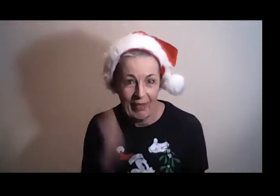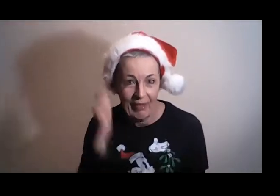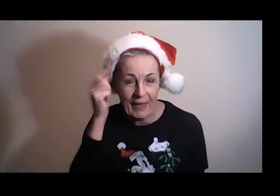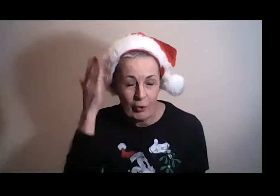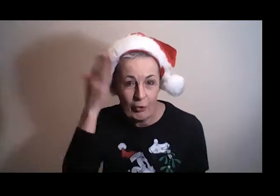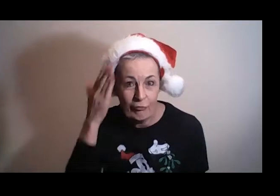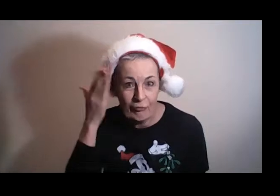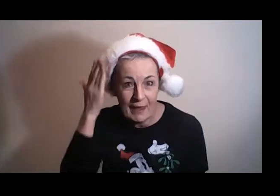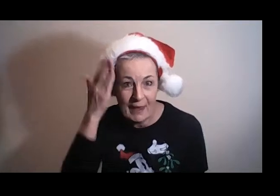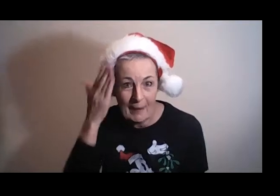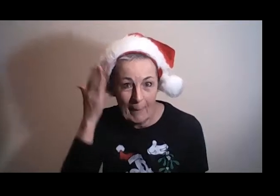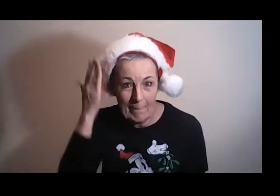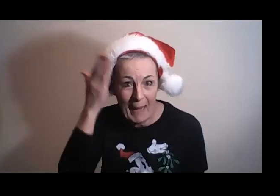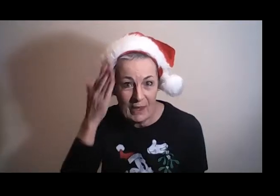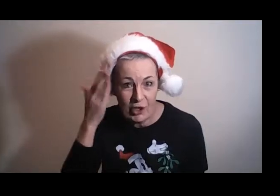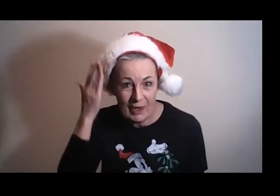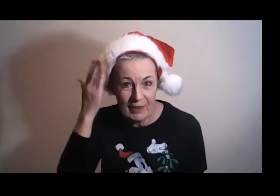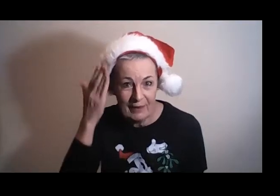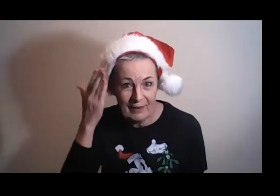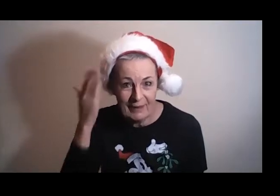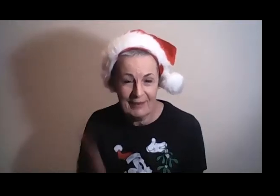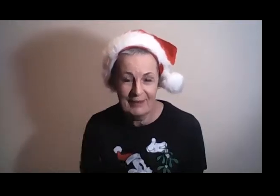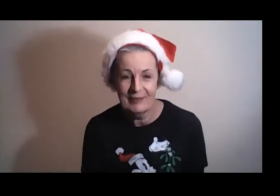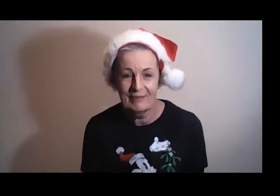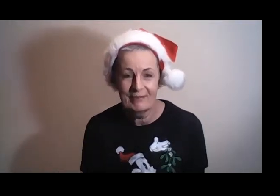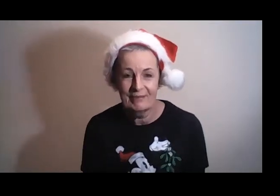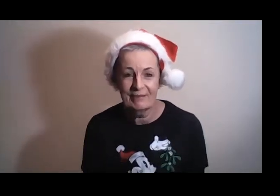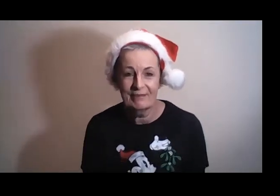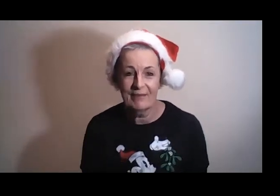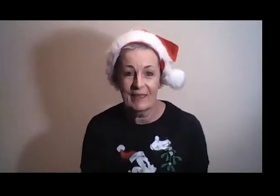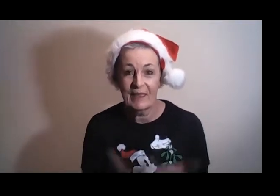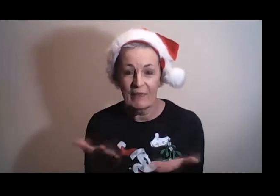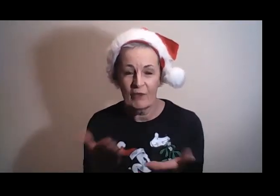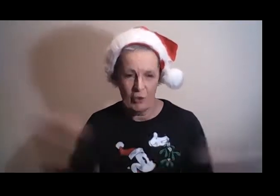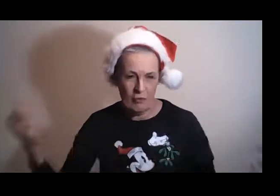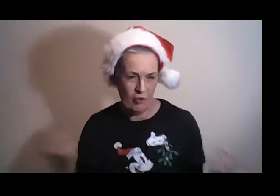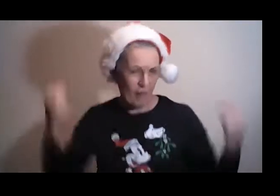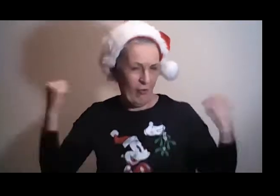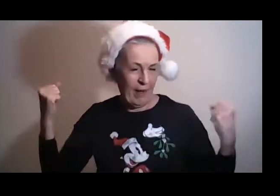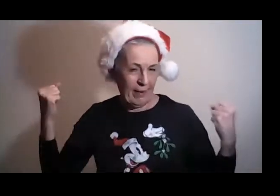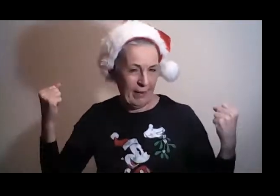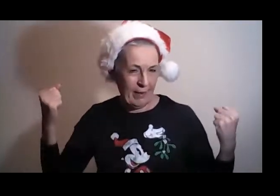to give you strength and wellness.